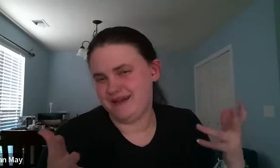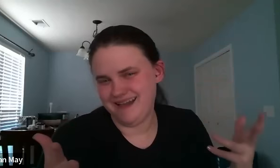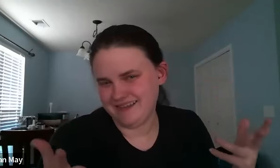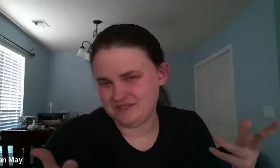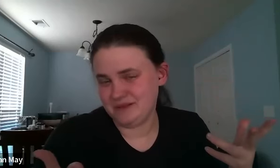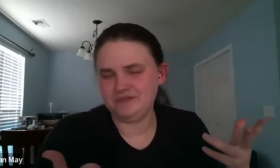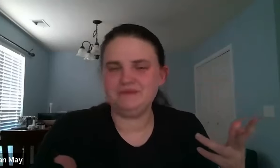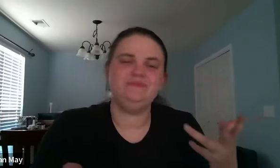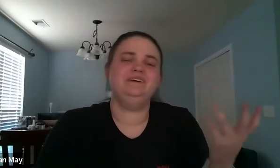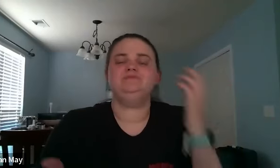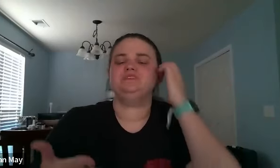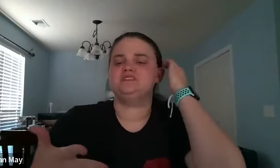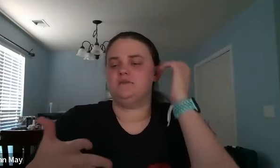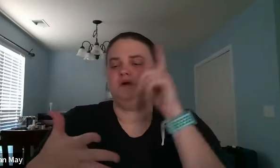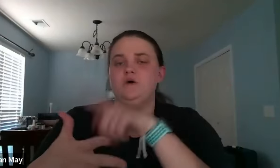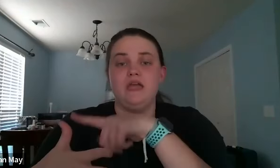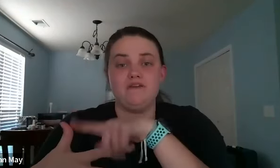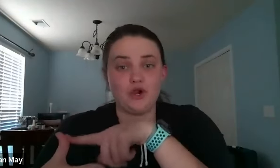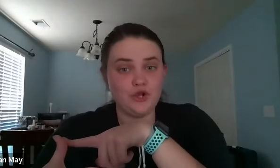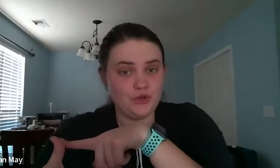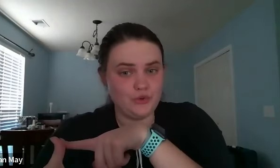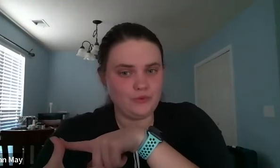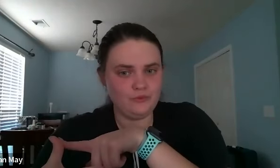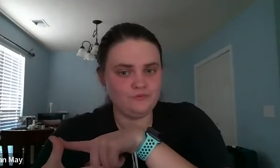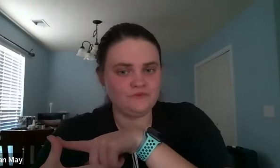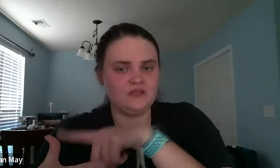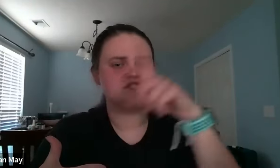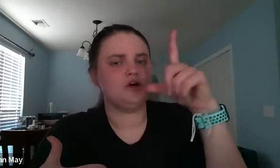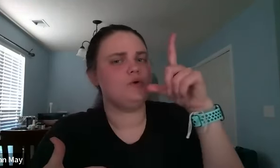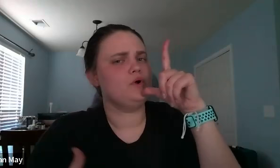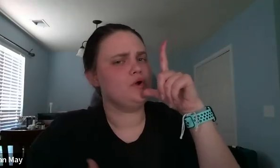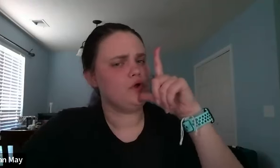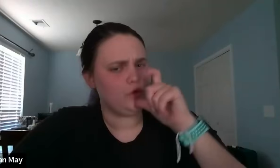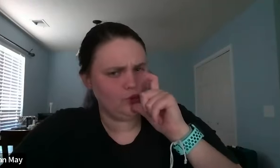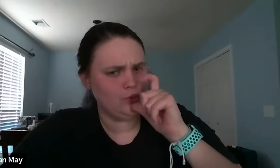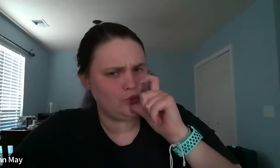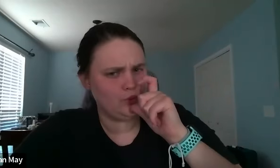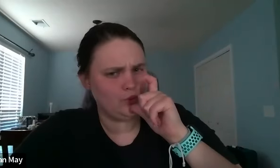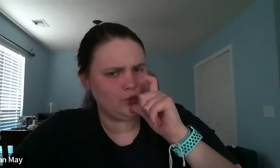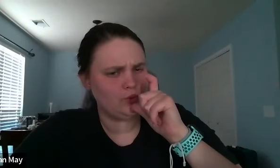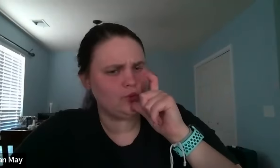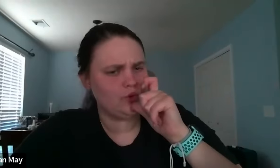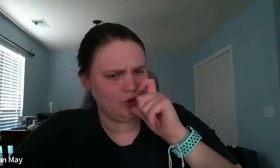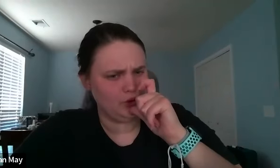I like to include them. So we have our who. So who.